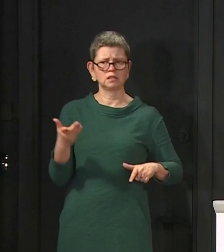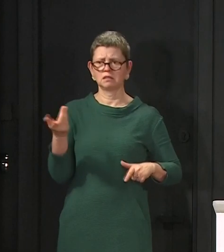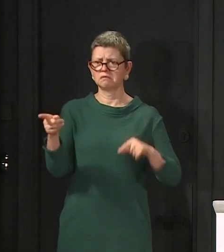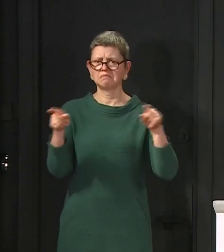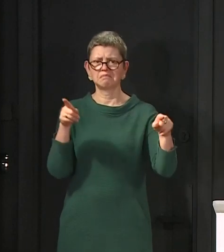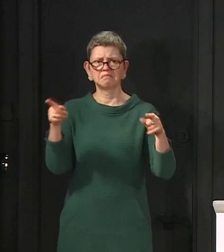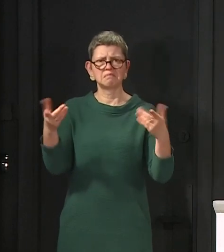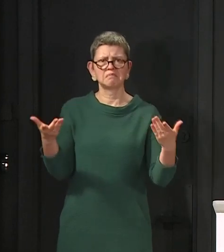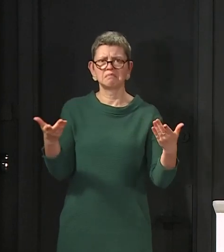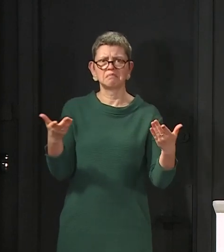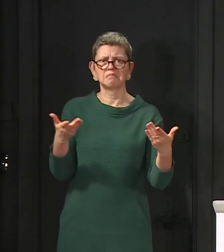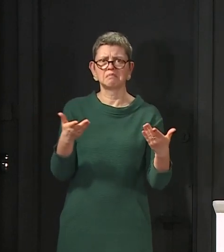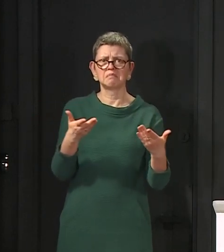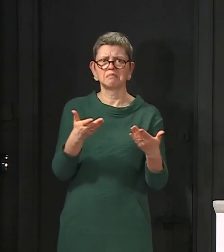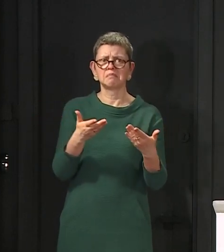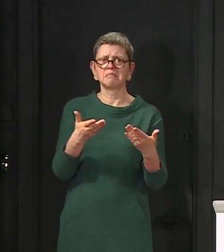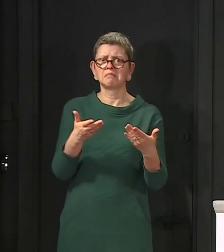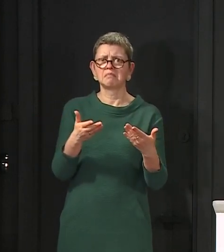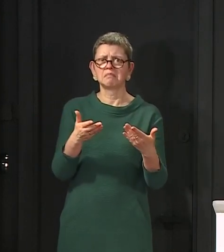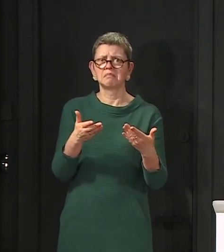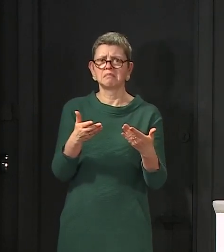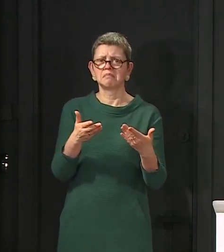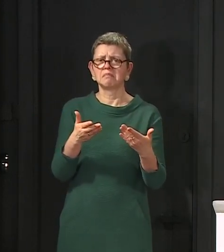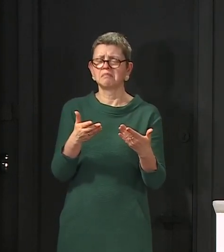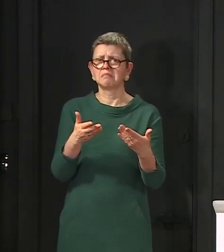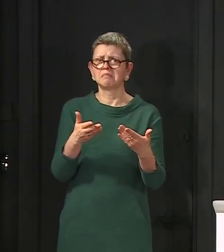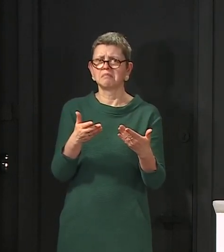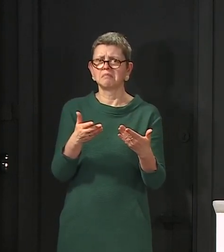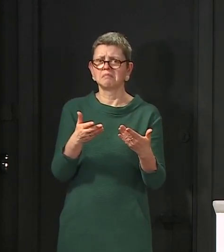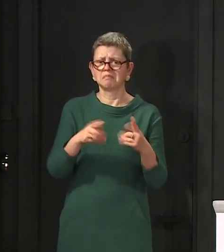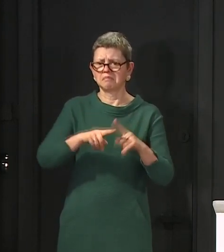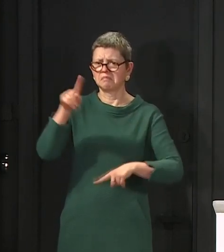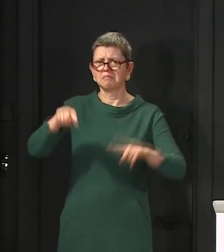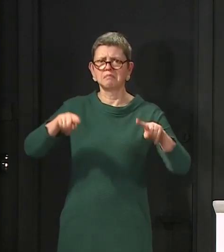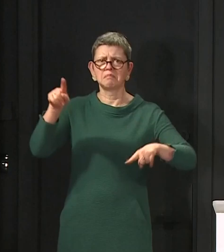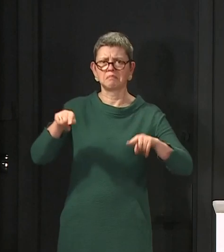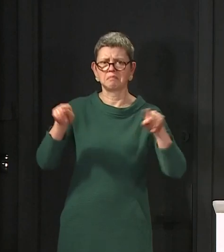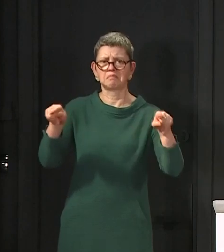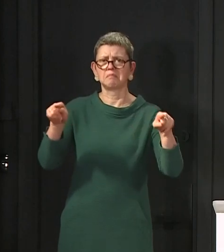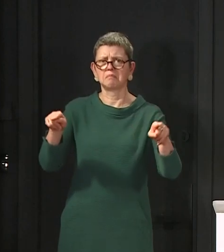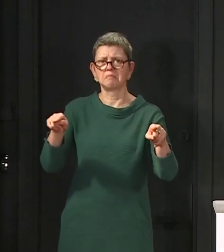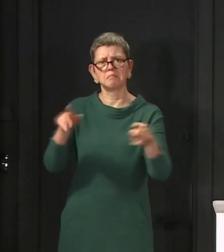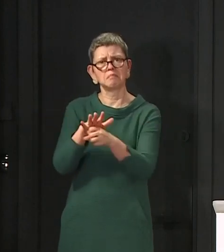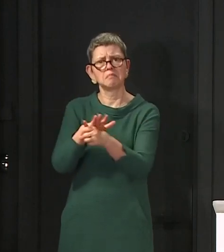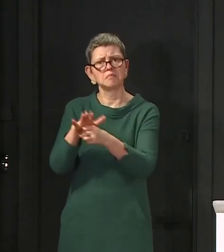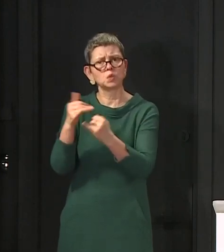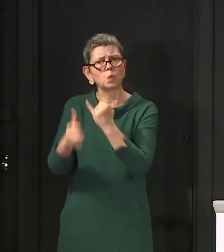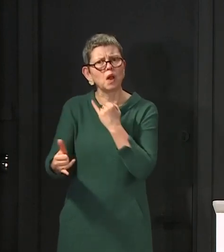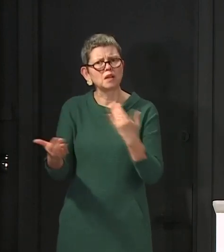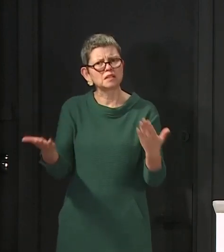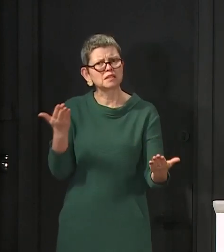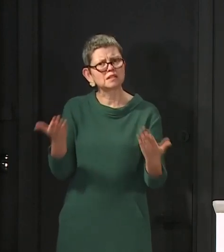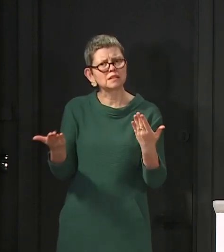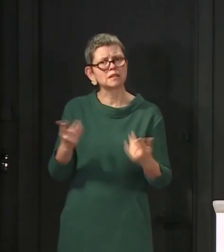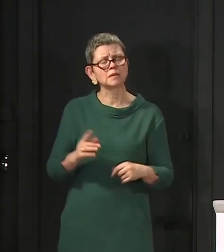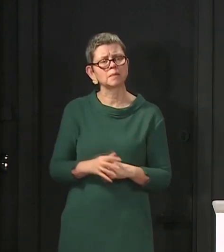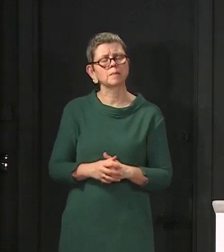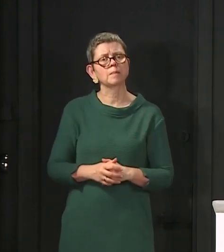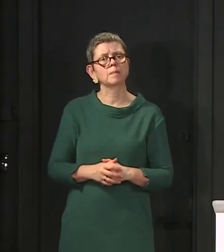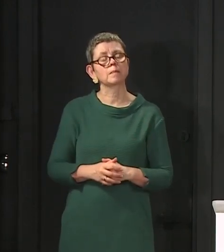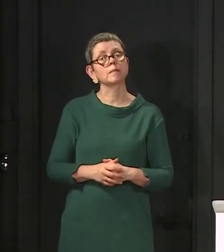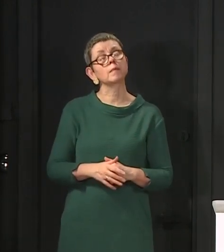broad brush policy caused by the overall rate being skewed by these institutions? Well, firstly, we will